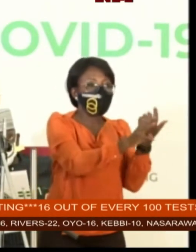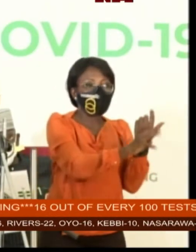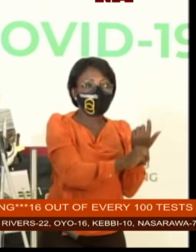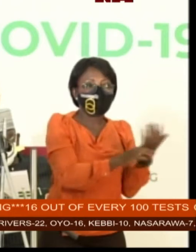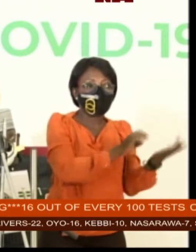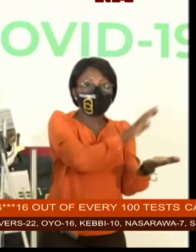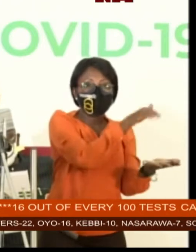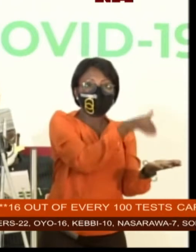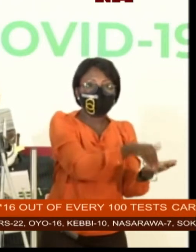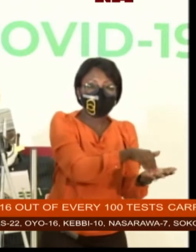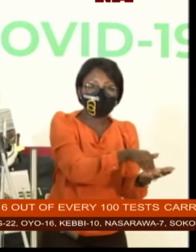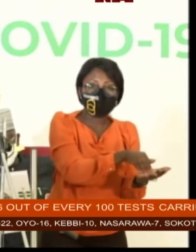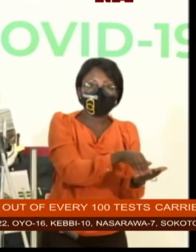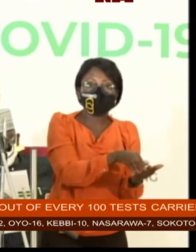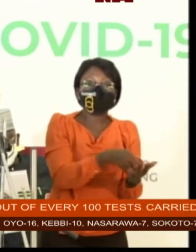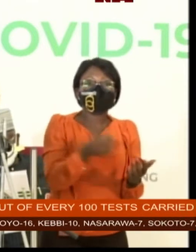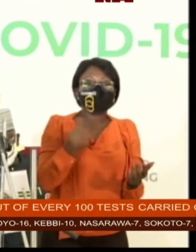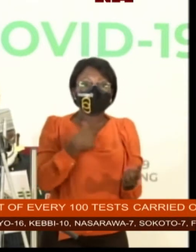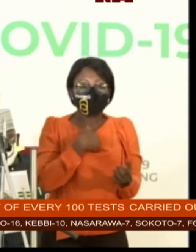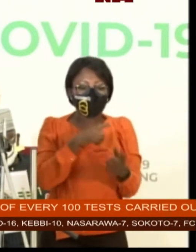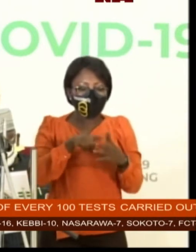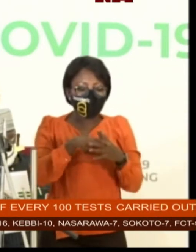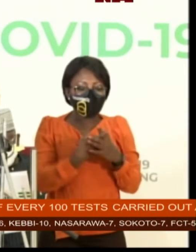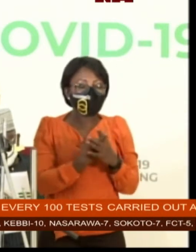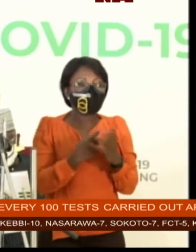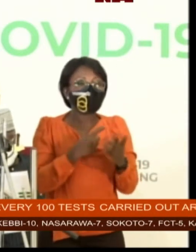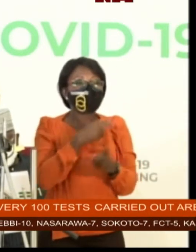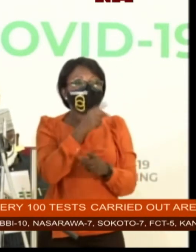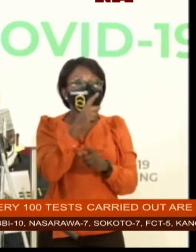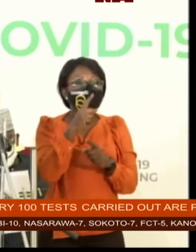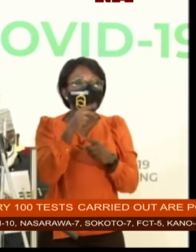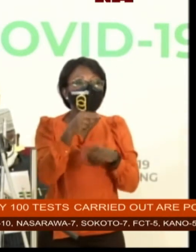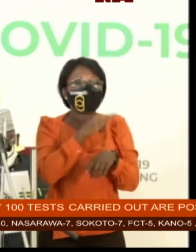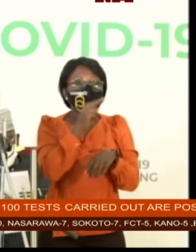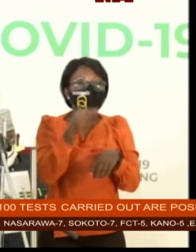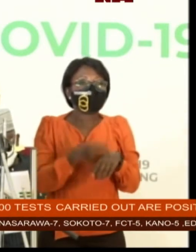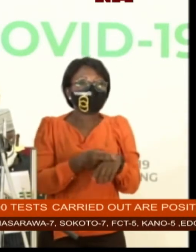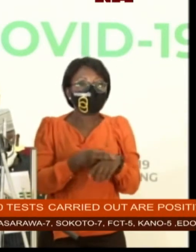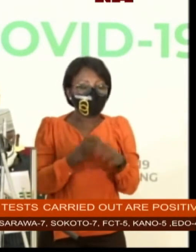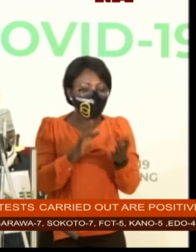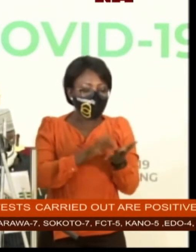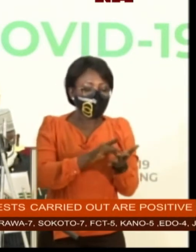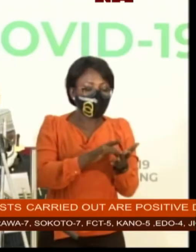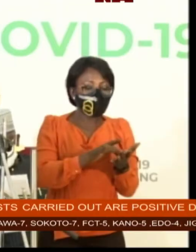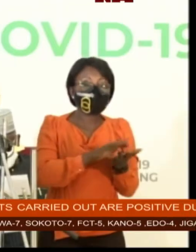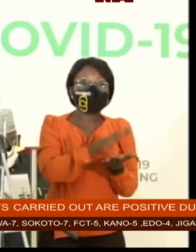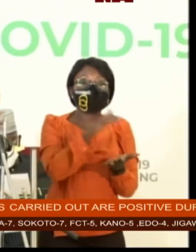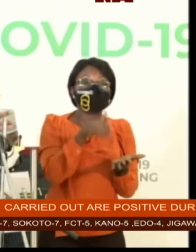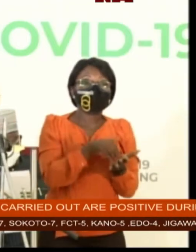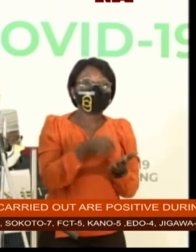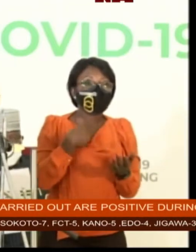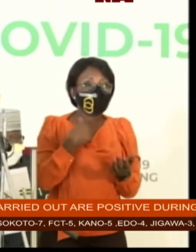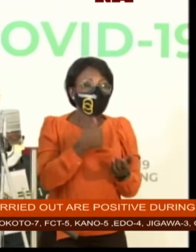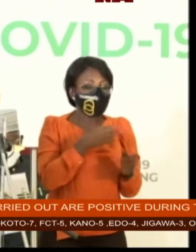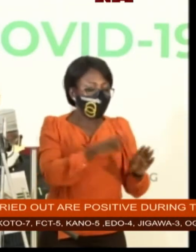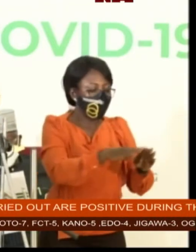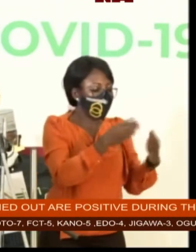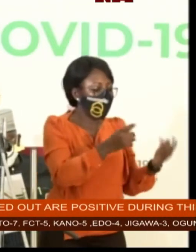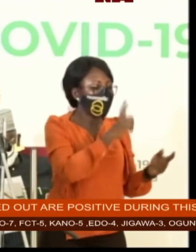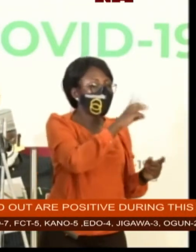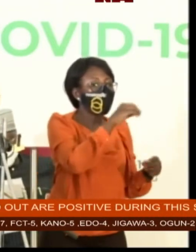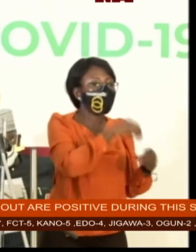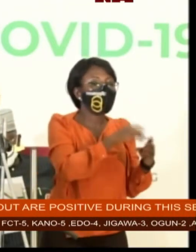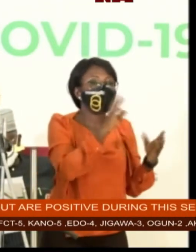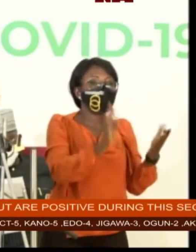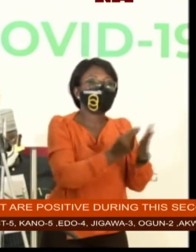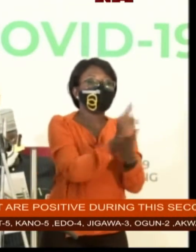infectious diseases. We've started a national rollout of infectious disease treatment centers. We've commissioned one at the University of